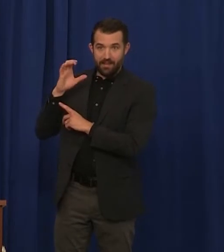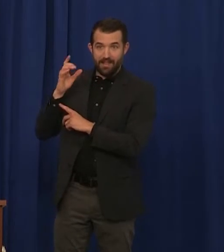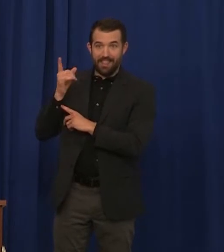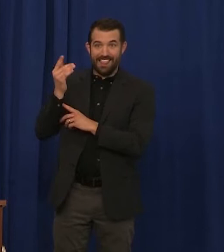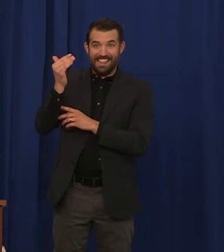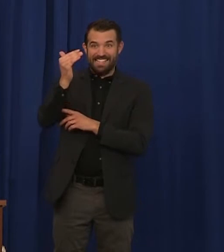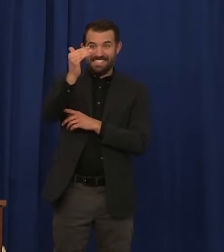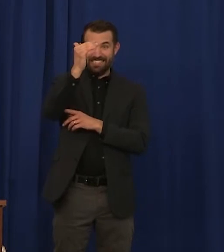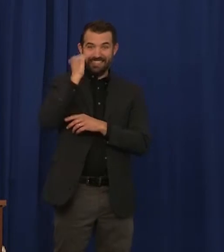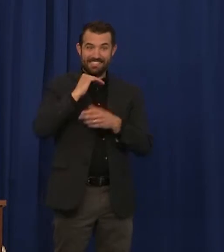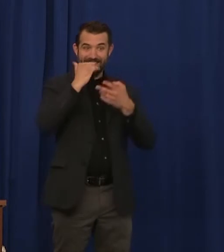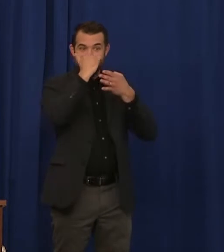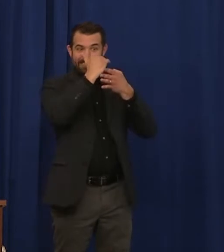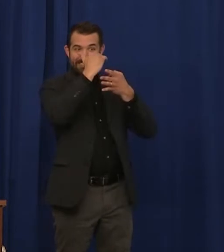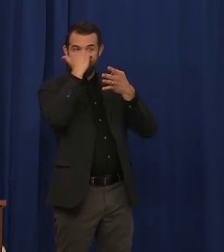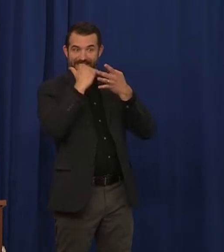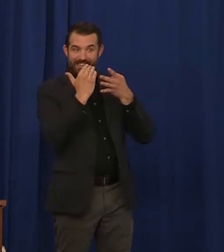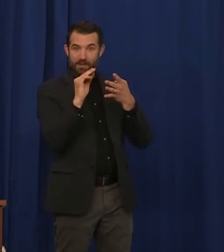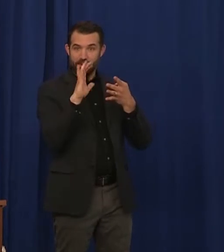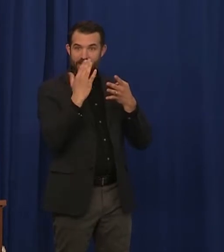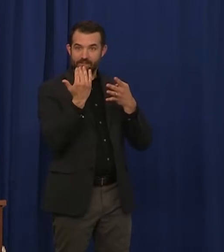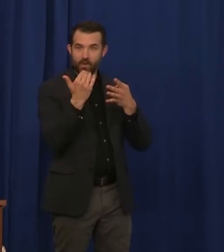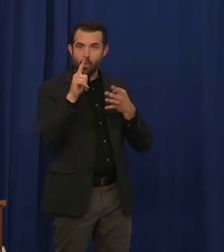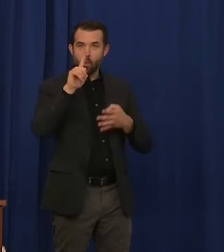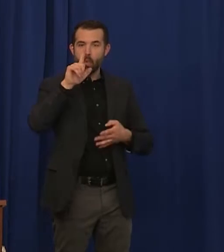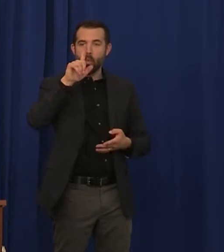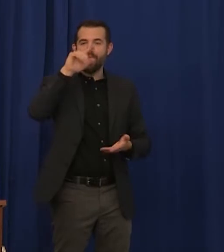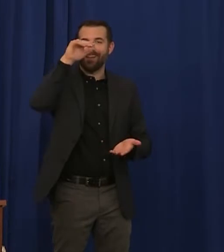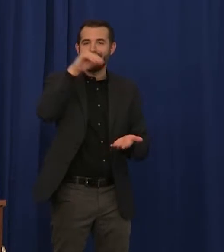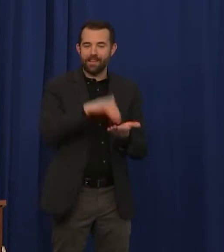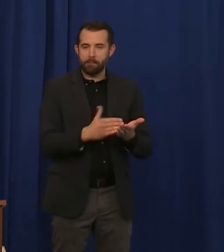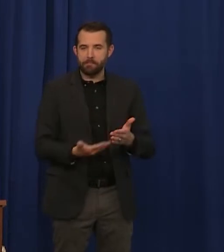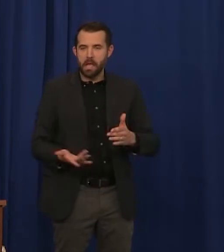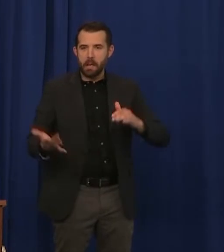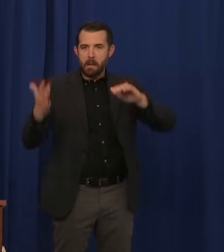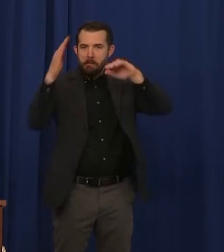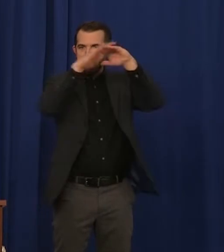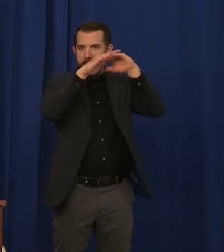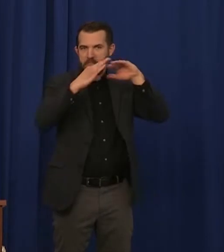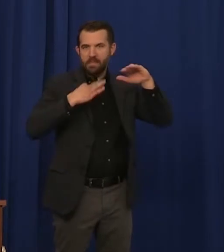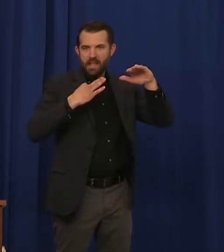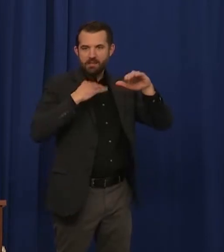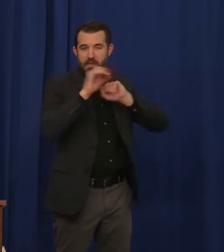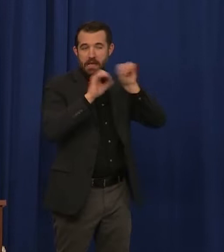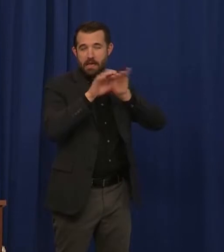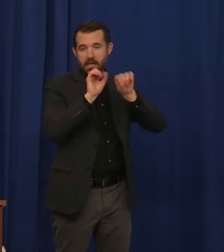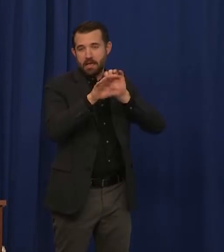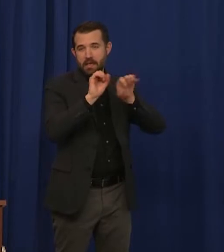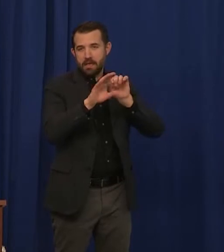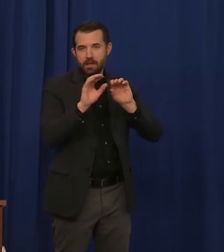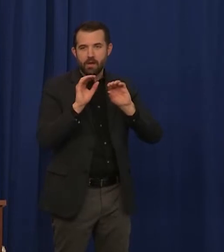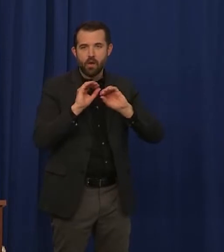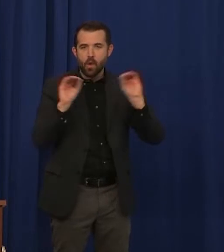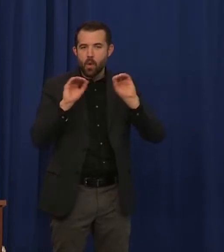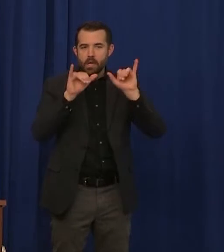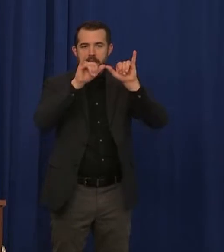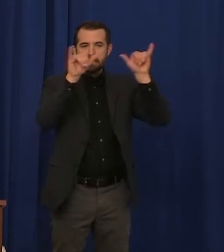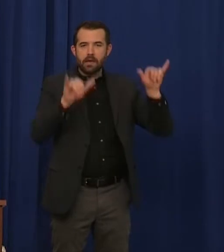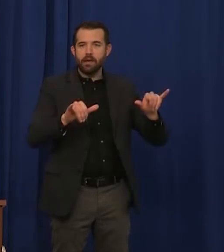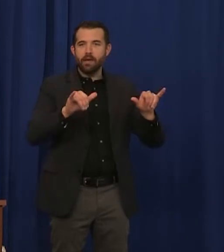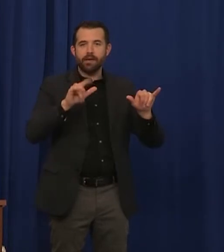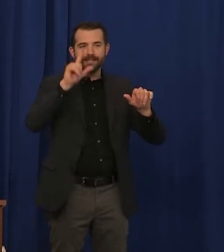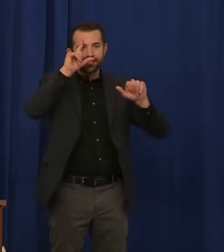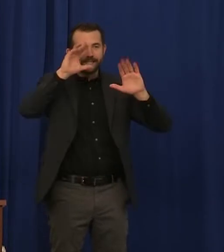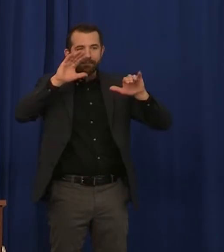actually, we had over 21,000 claims. There was no way any system could have been prepared for